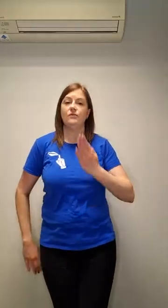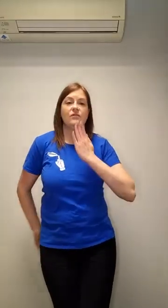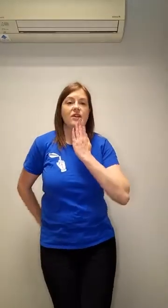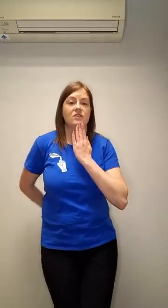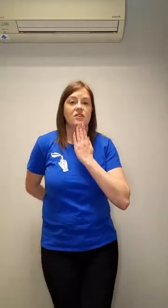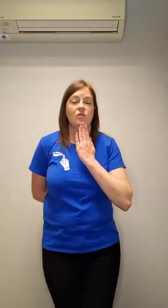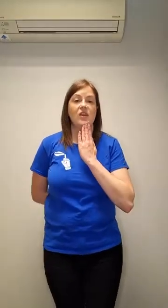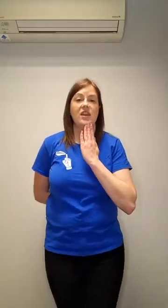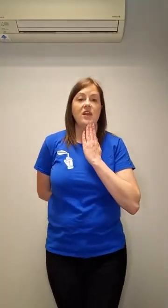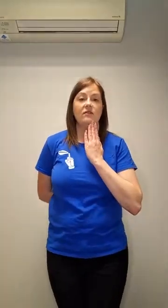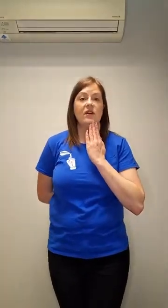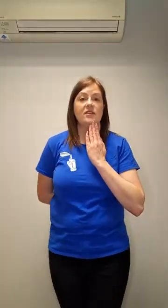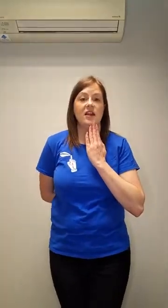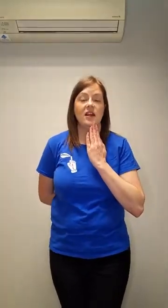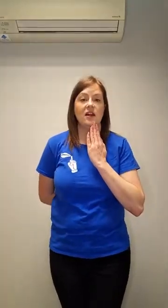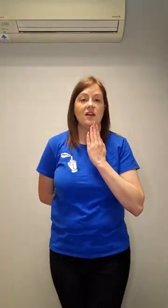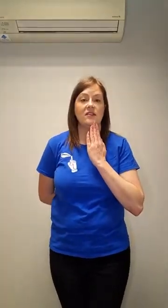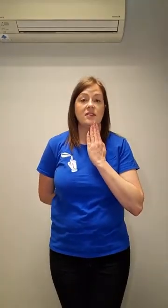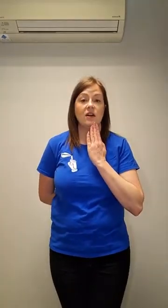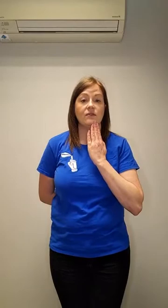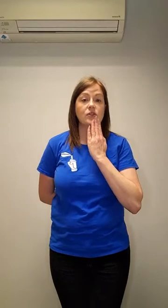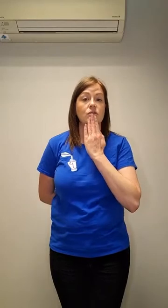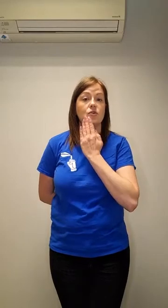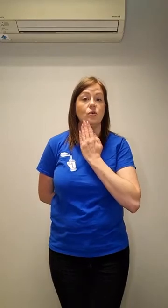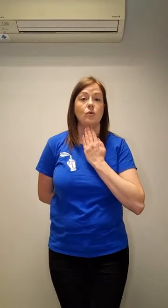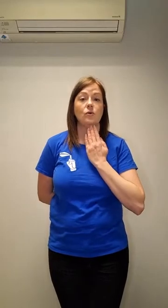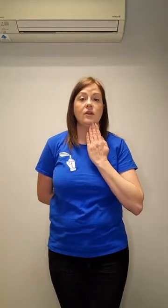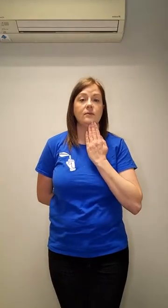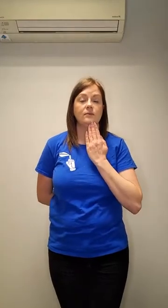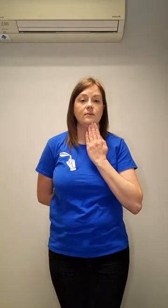They can circle in vertically, like in the sign for school.